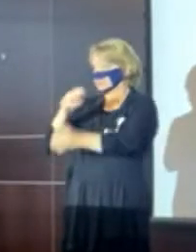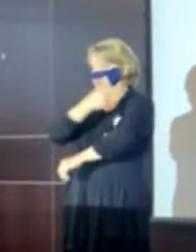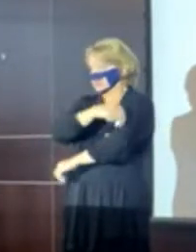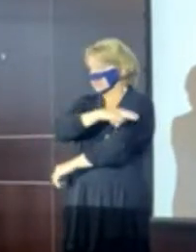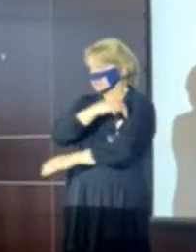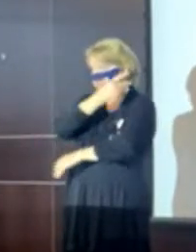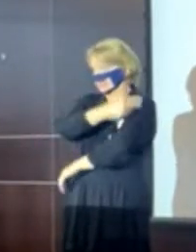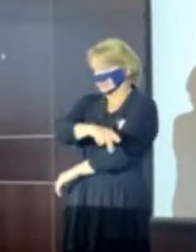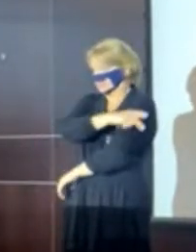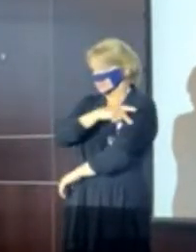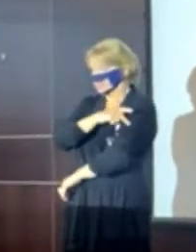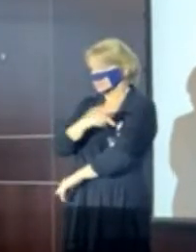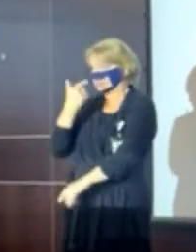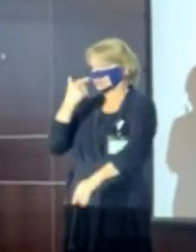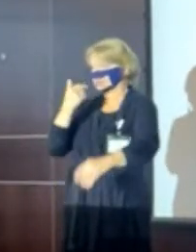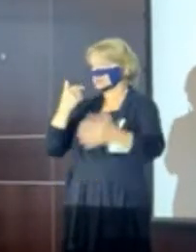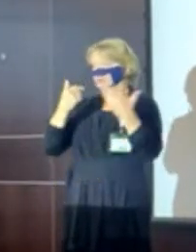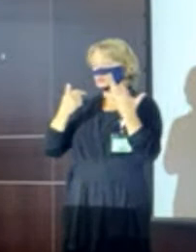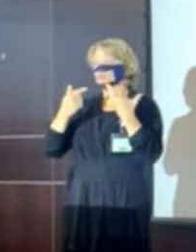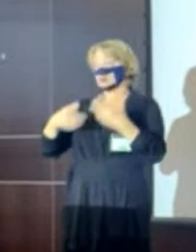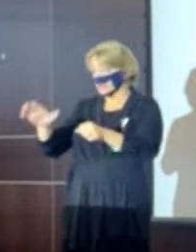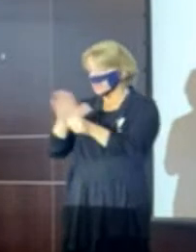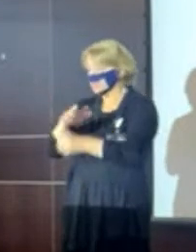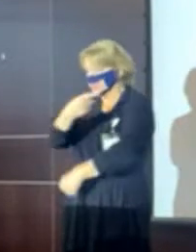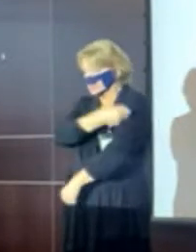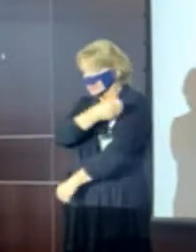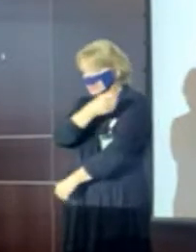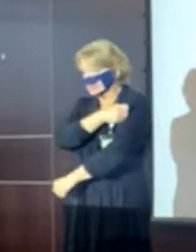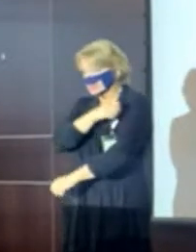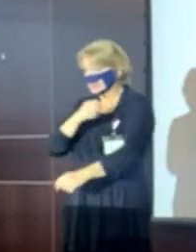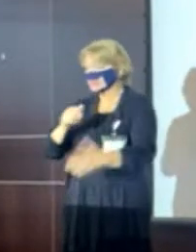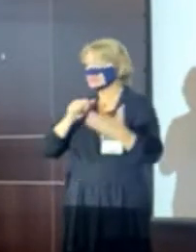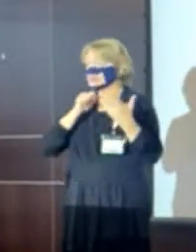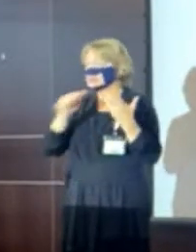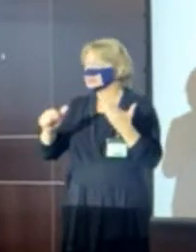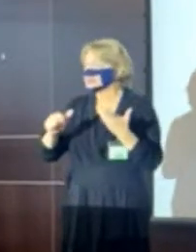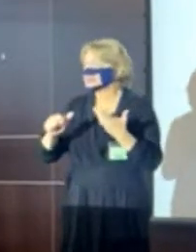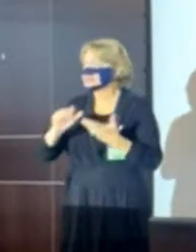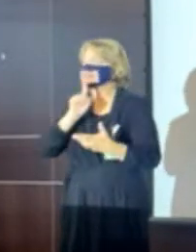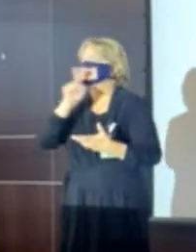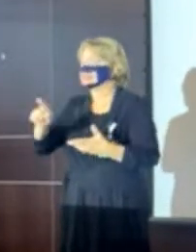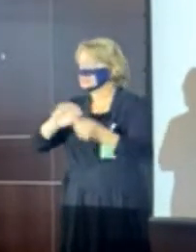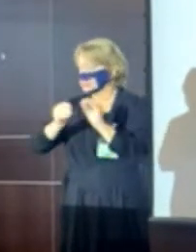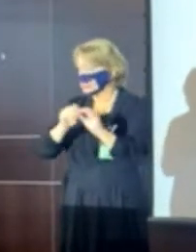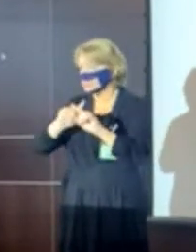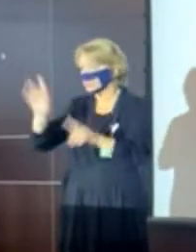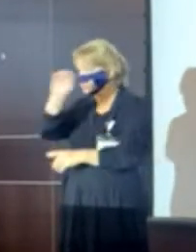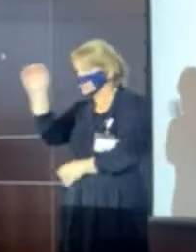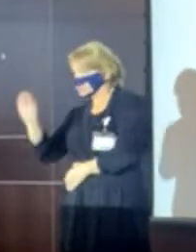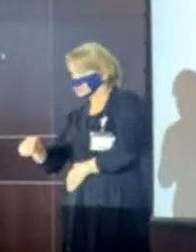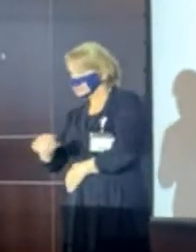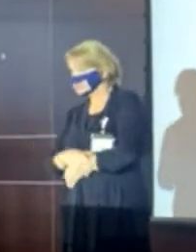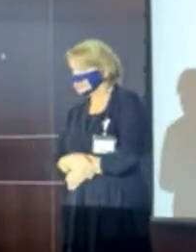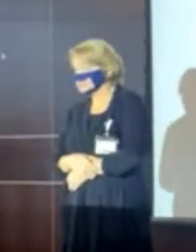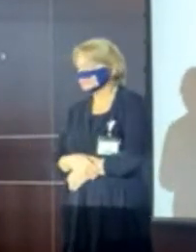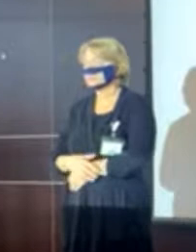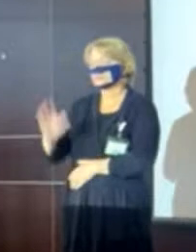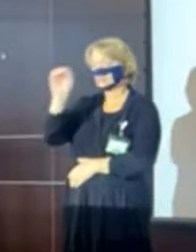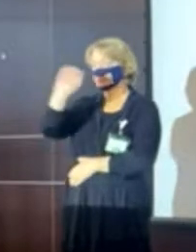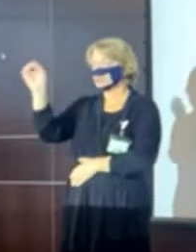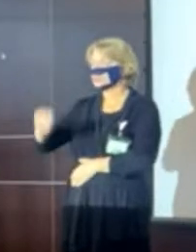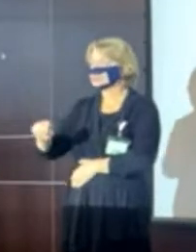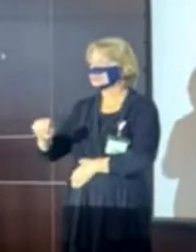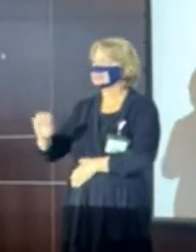patients who are fully vaccinated? Not just the actual number, but the percentage. I think the percentage is starting pretty close to